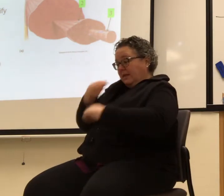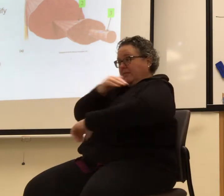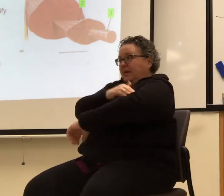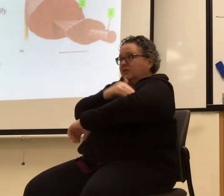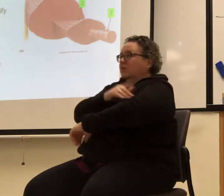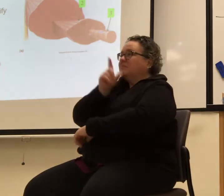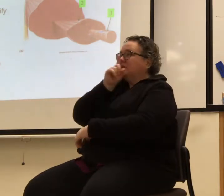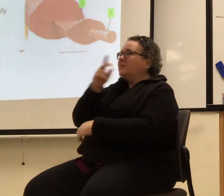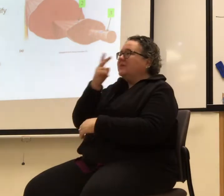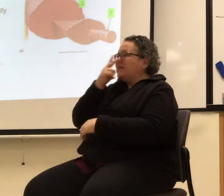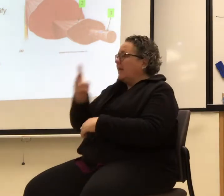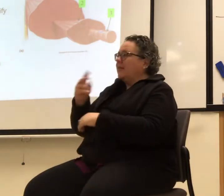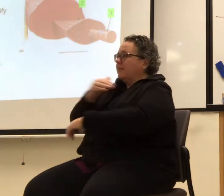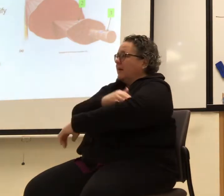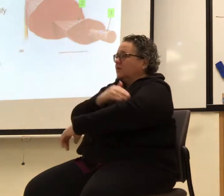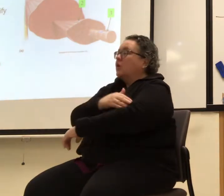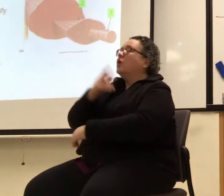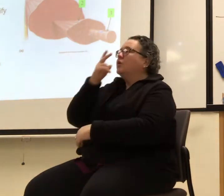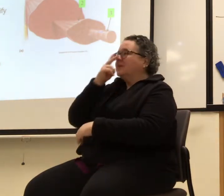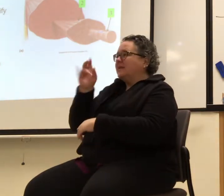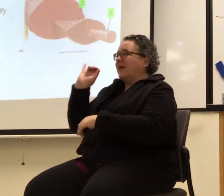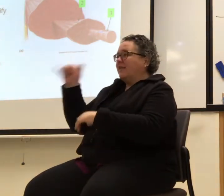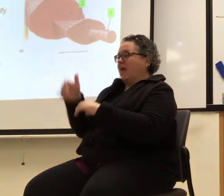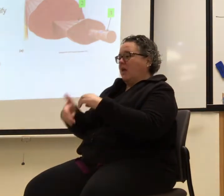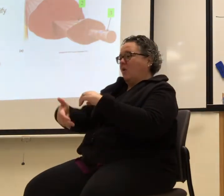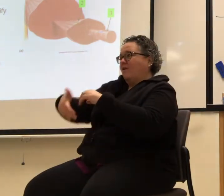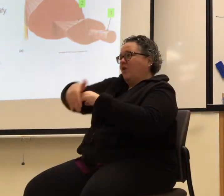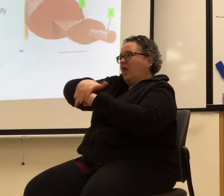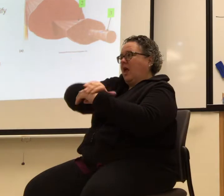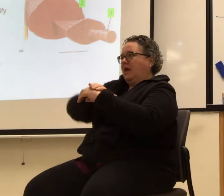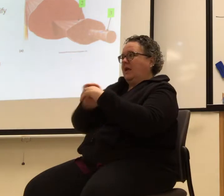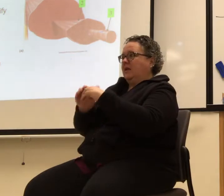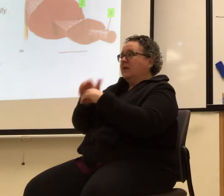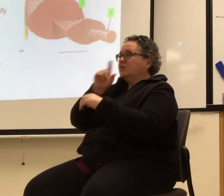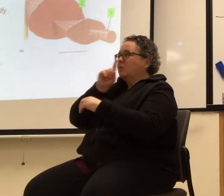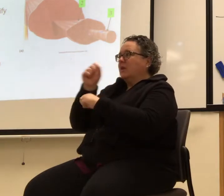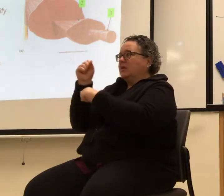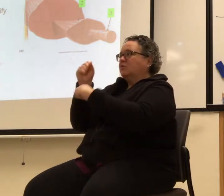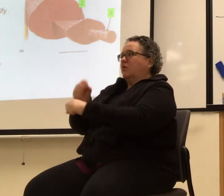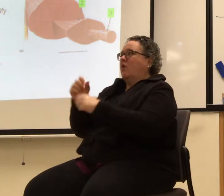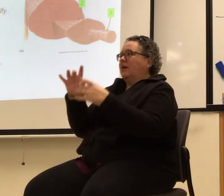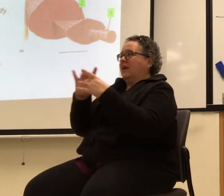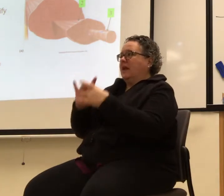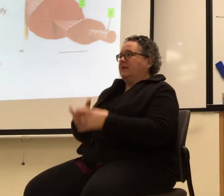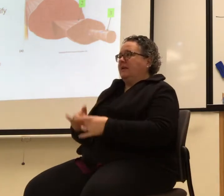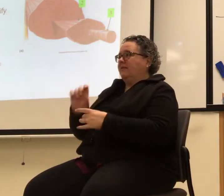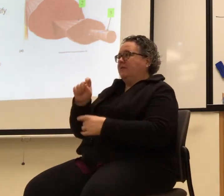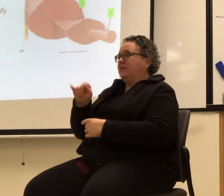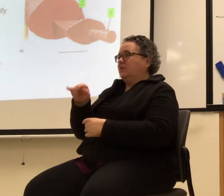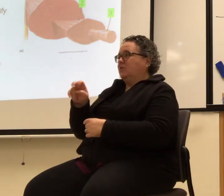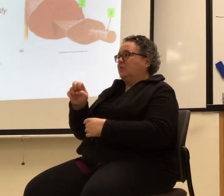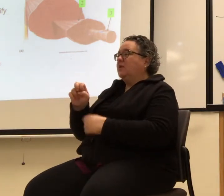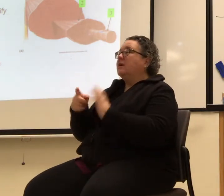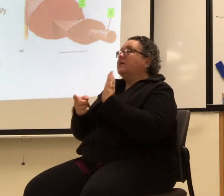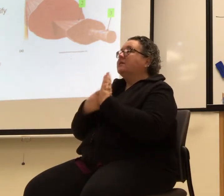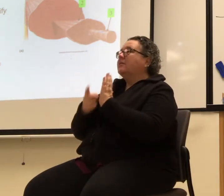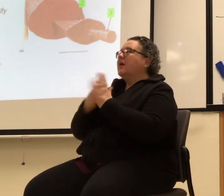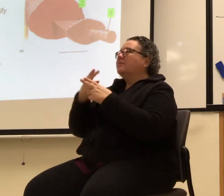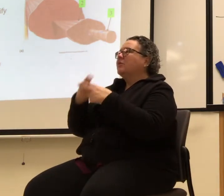see the muscle, you see the epimysium overlying it. It's a very strong connective tissue. Sometimes it's called the deep fascia,